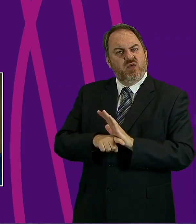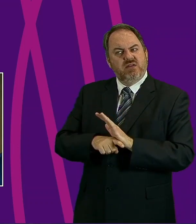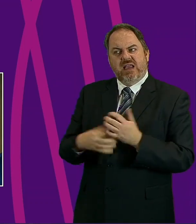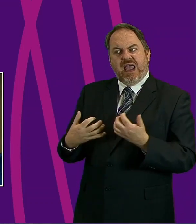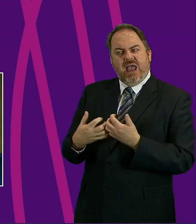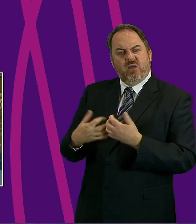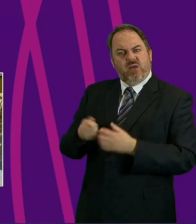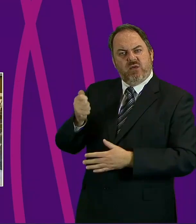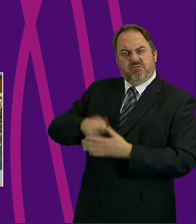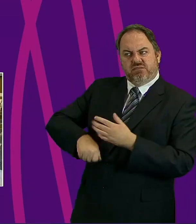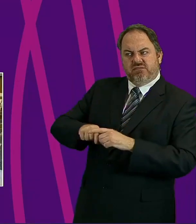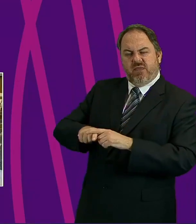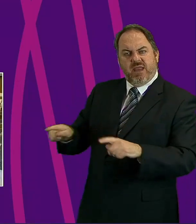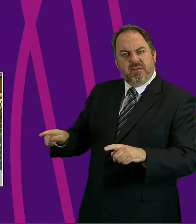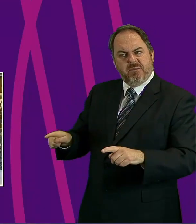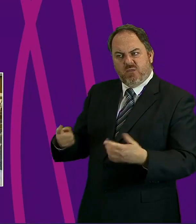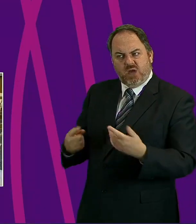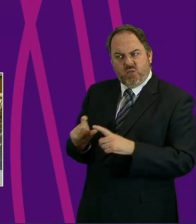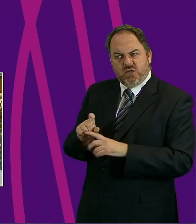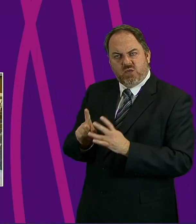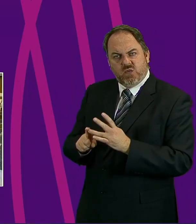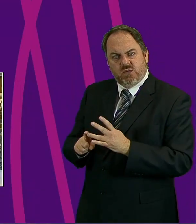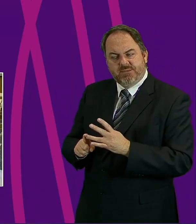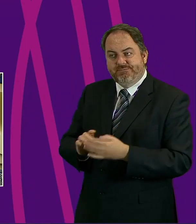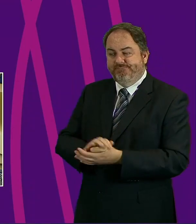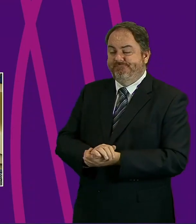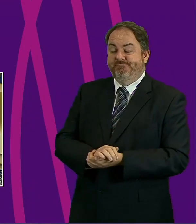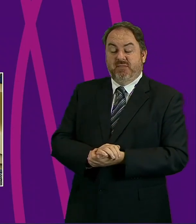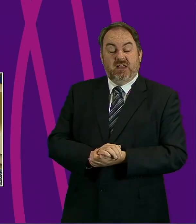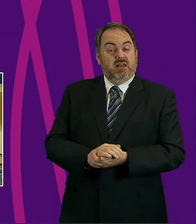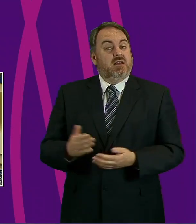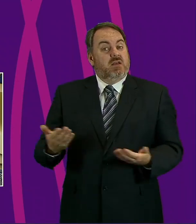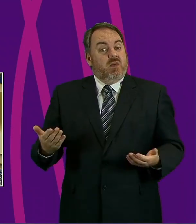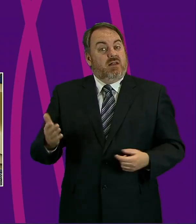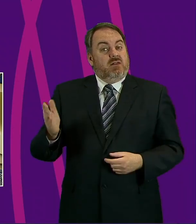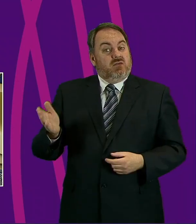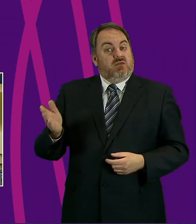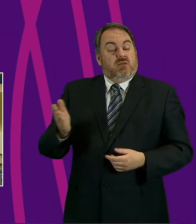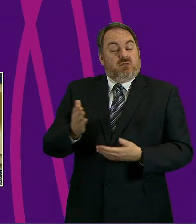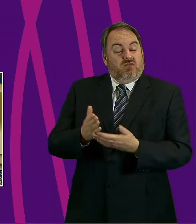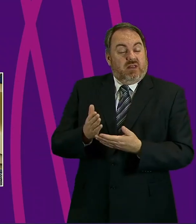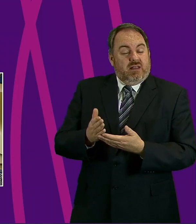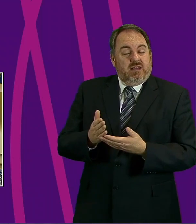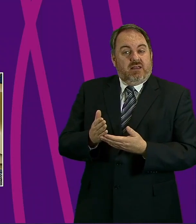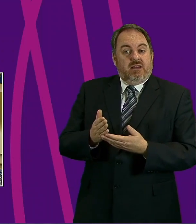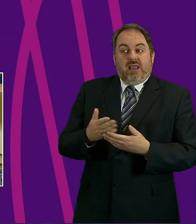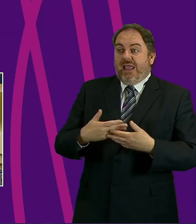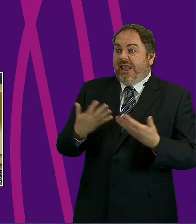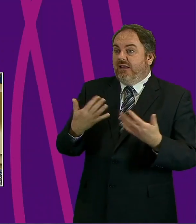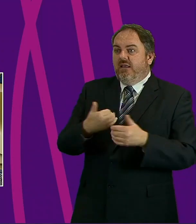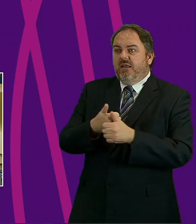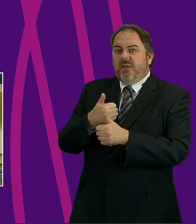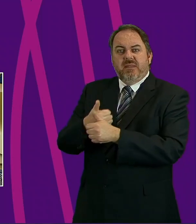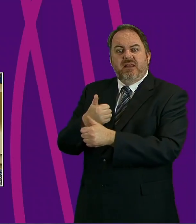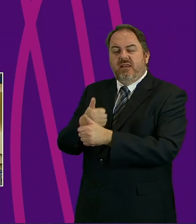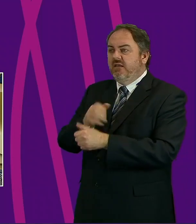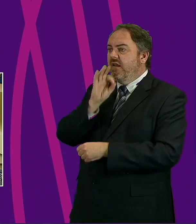found? First Minister. Well, I think it's important that any company accessing funds at this time does